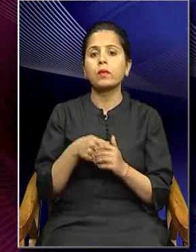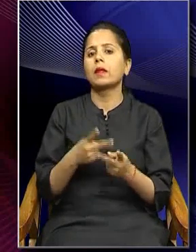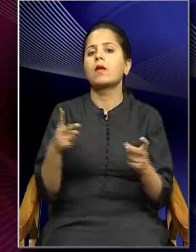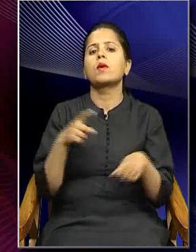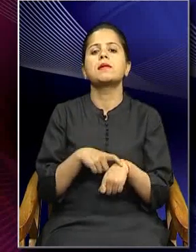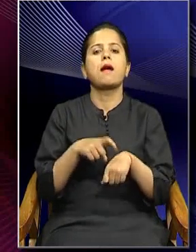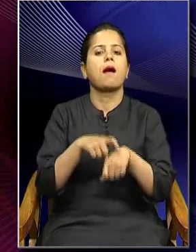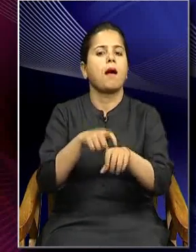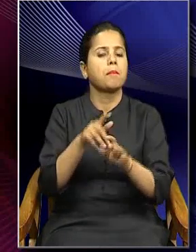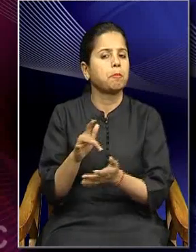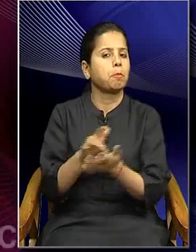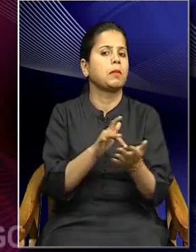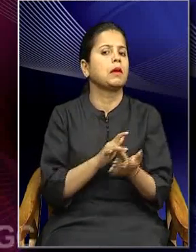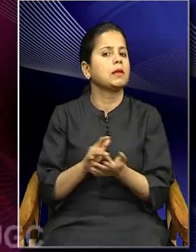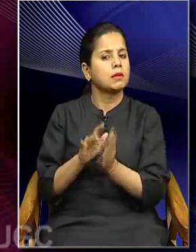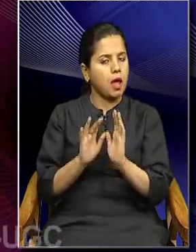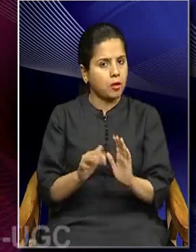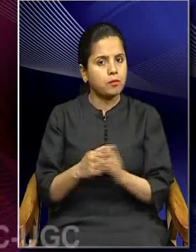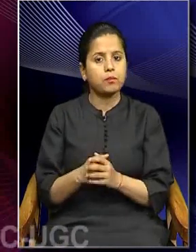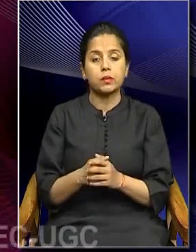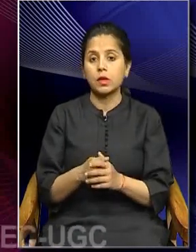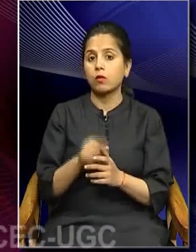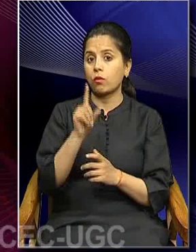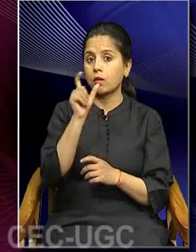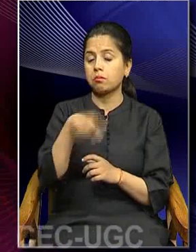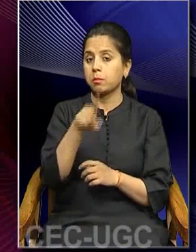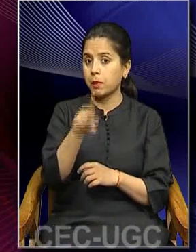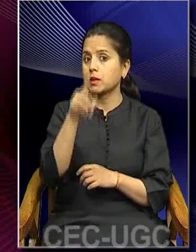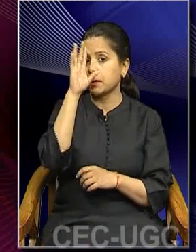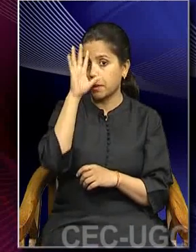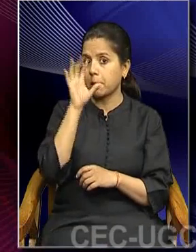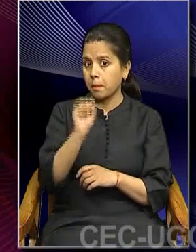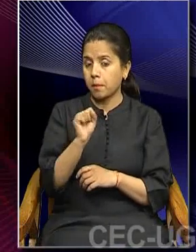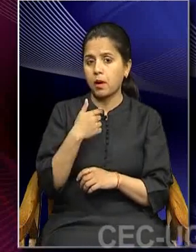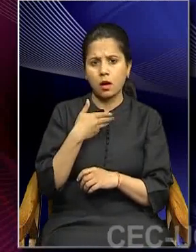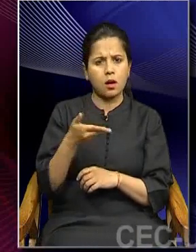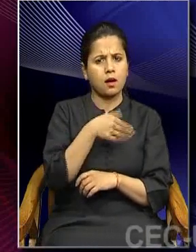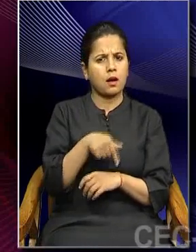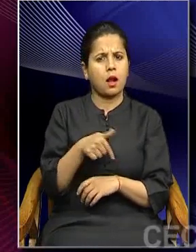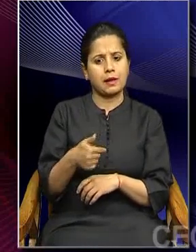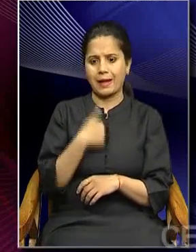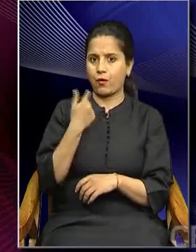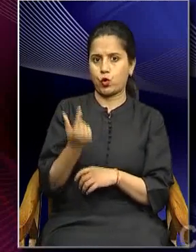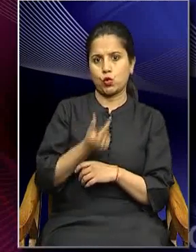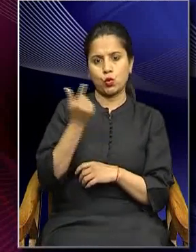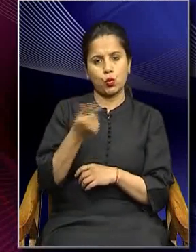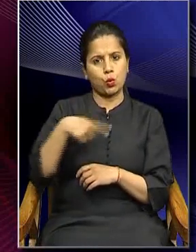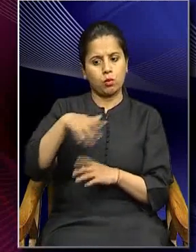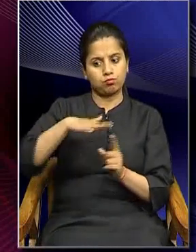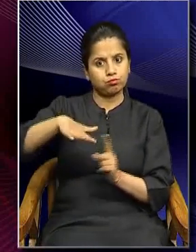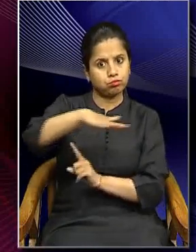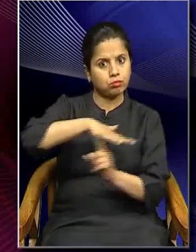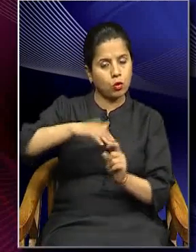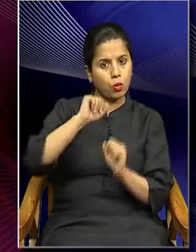times and places. One must keep in mind that arbitrary use of the suffix